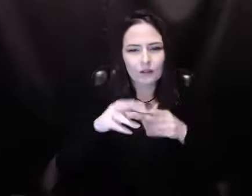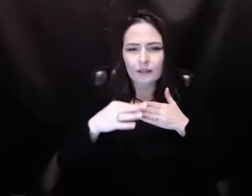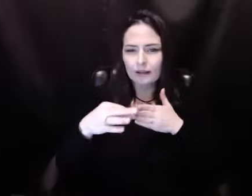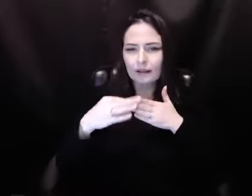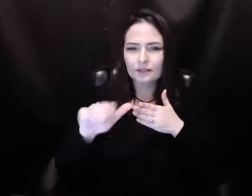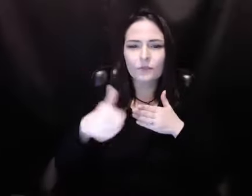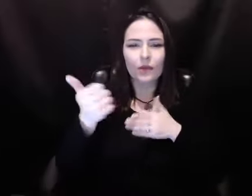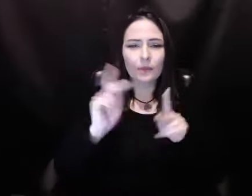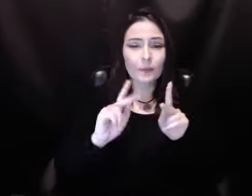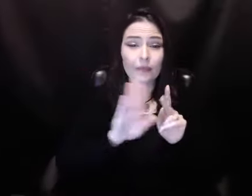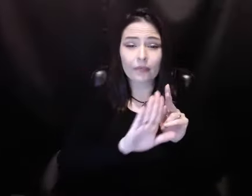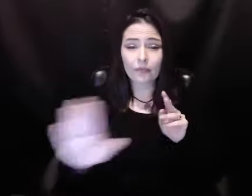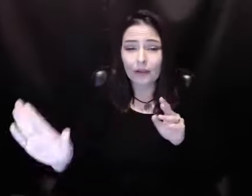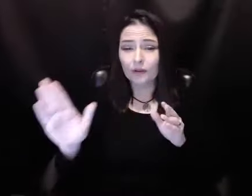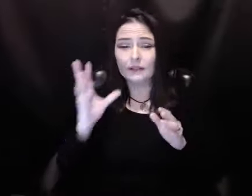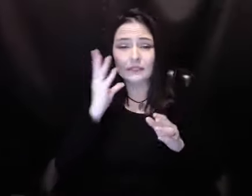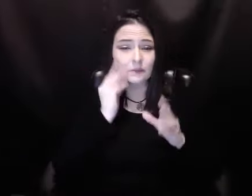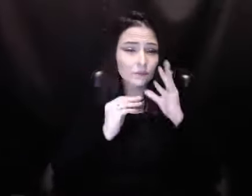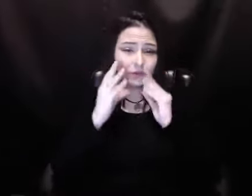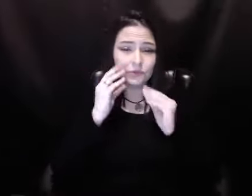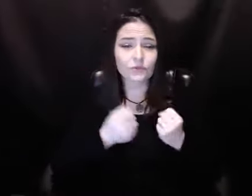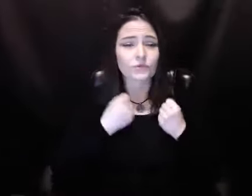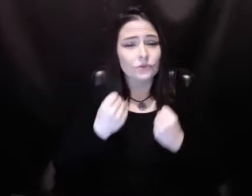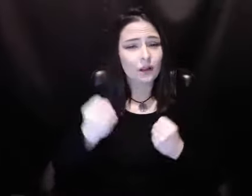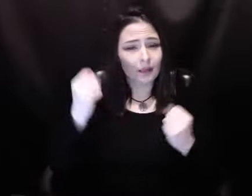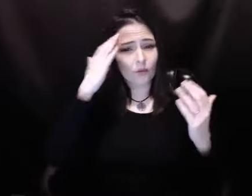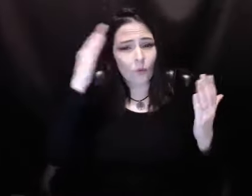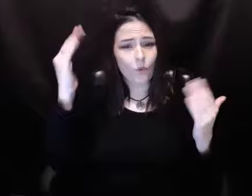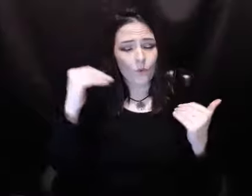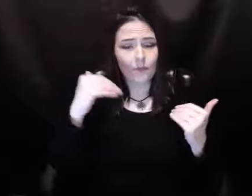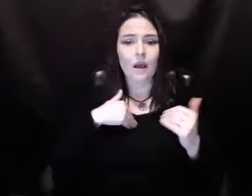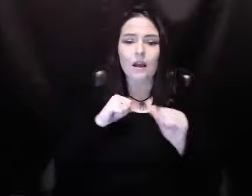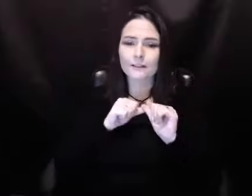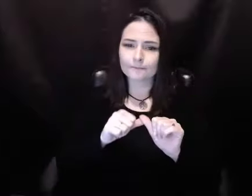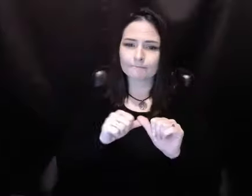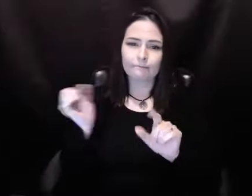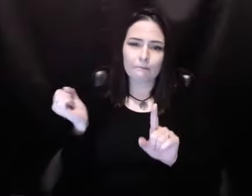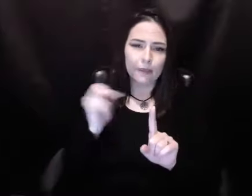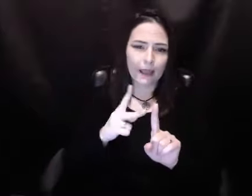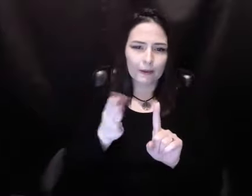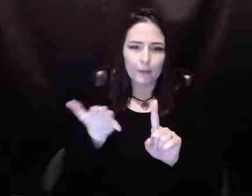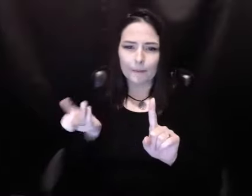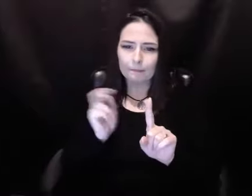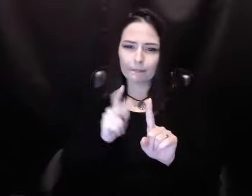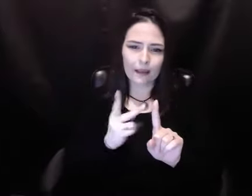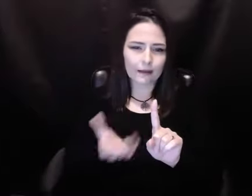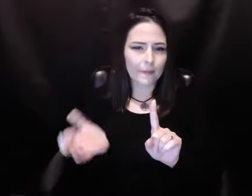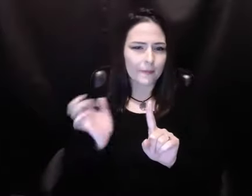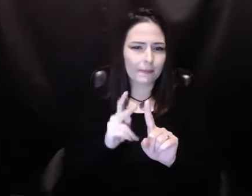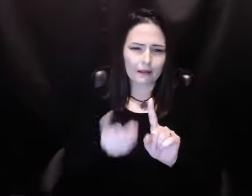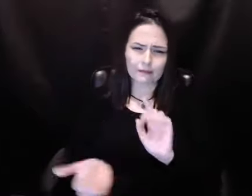aware of when I can't do this on my own. Then I turn my will over to the God of my